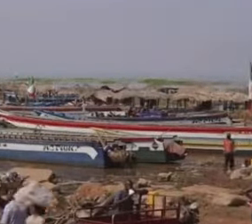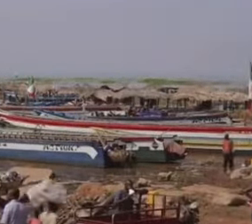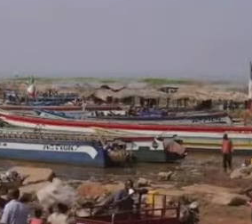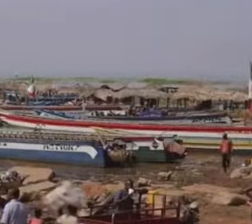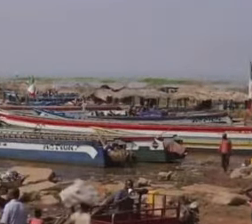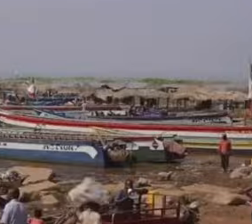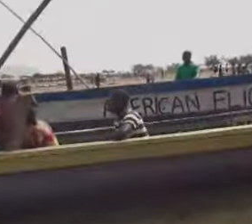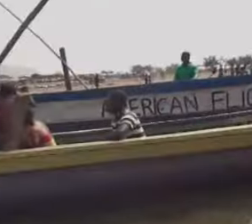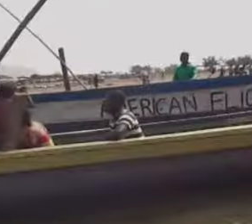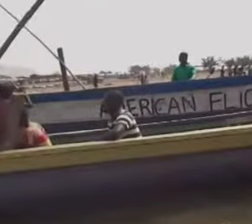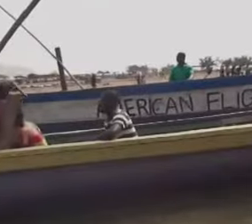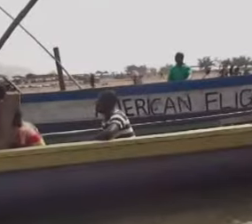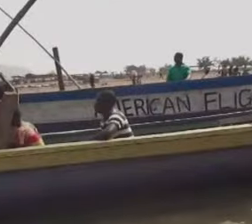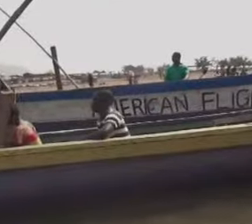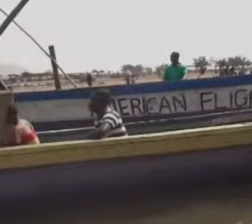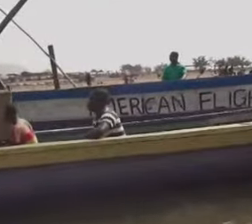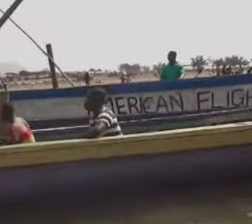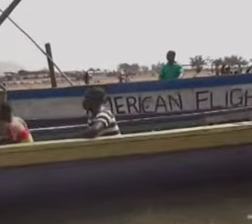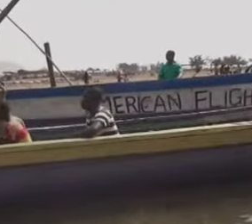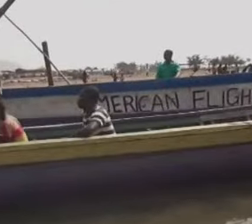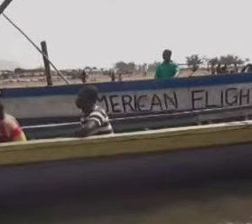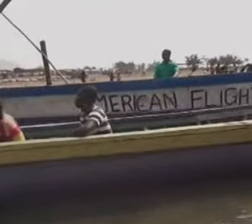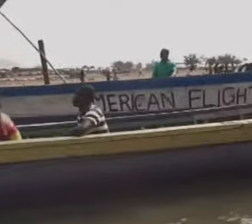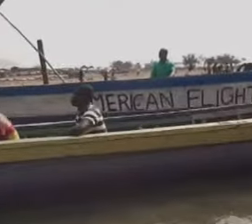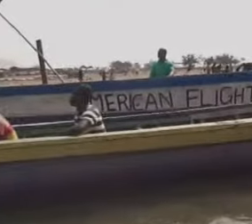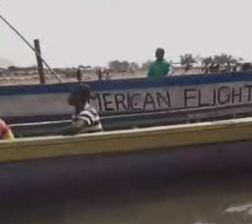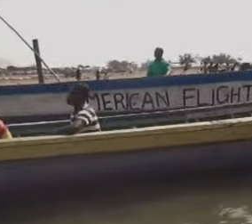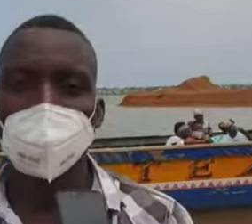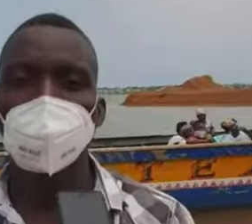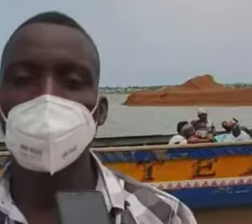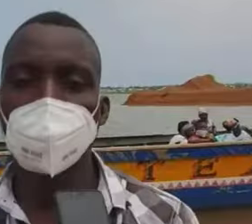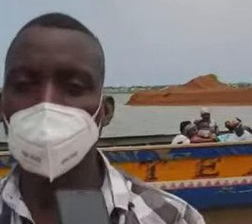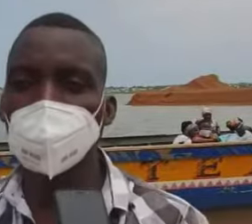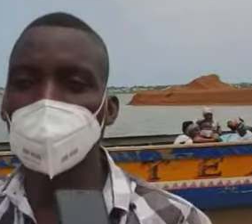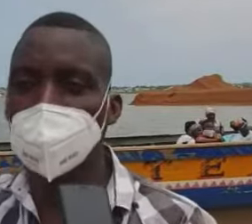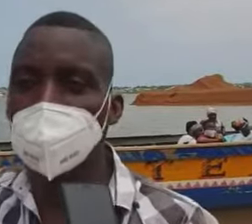Kudokope Tekikwesi said his business has improved significantly.